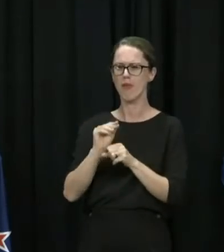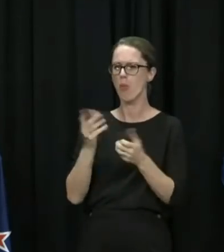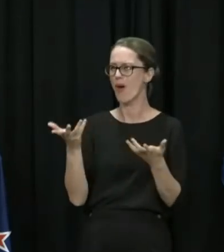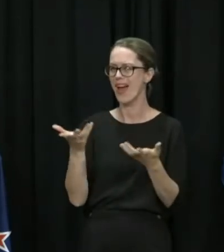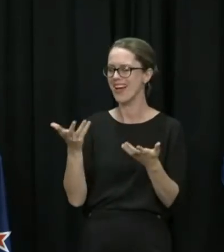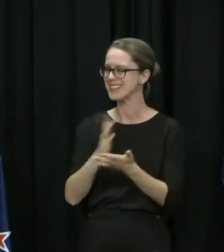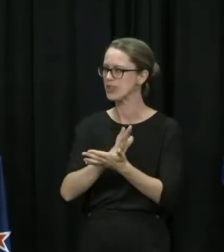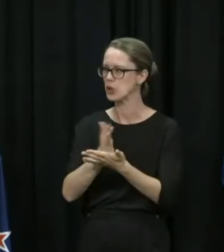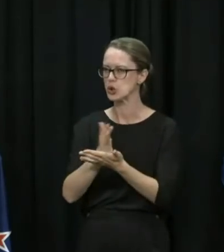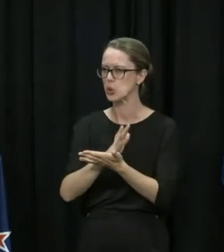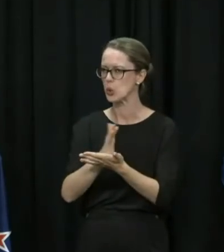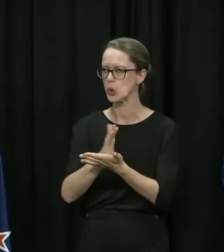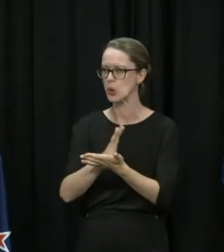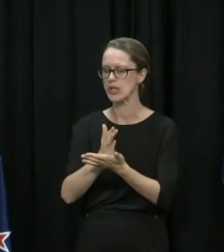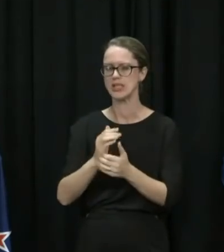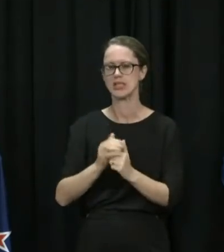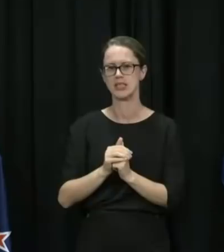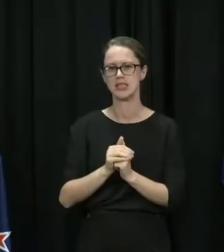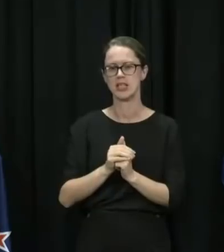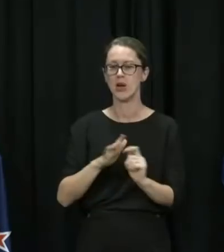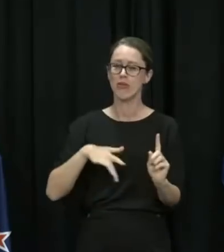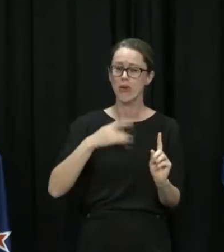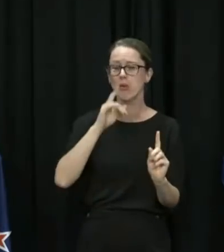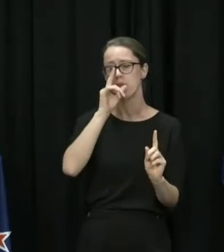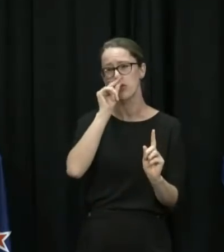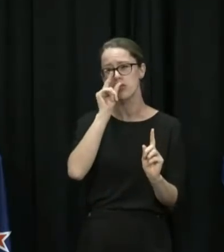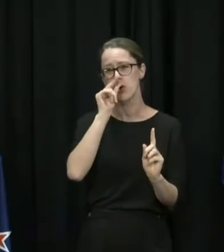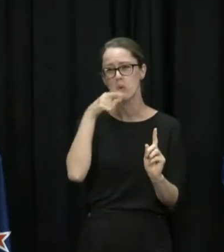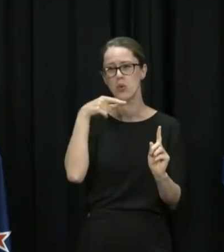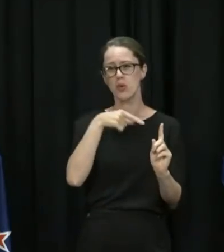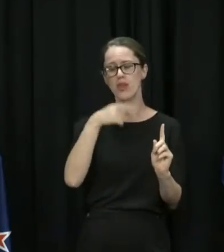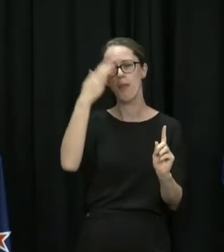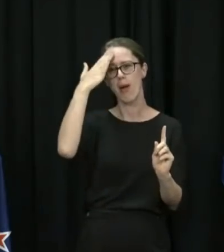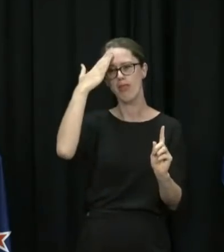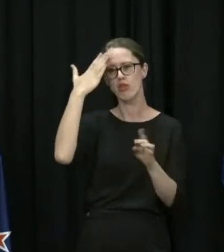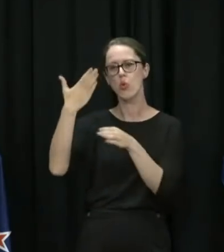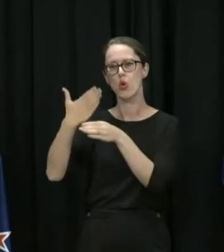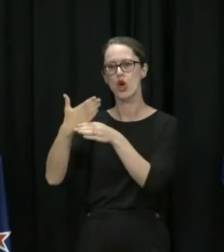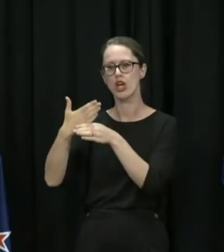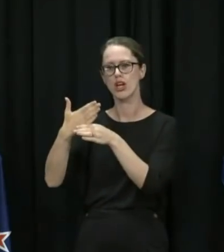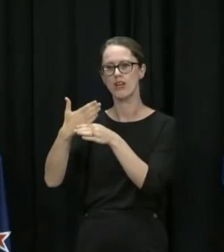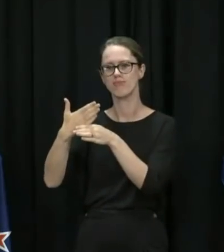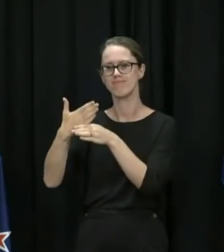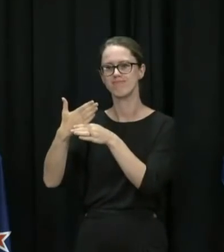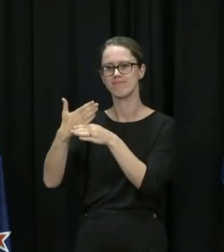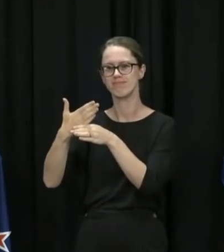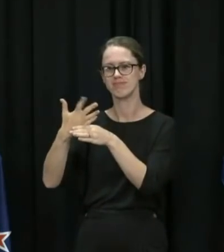start. And whilst the most likely explanation it is through the mother's workplace,